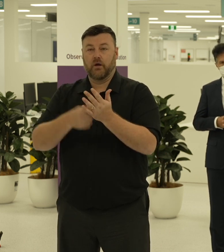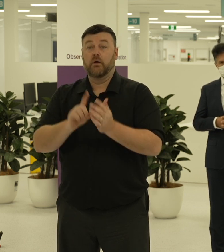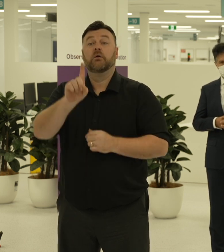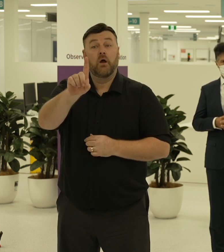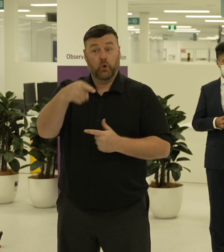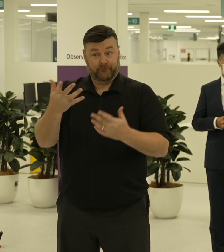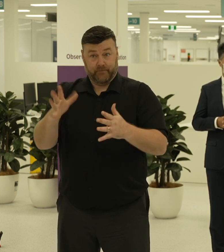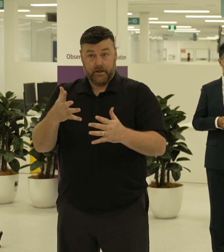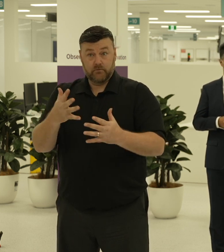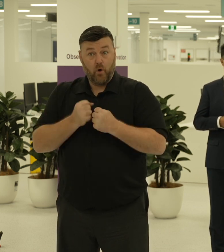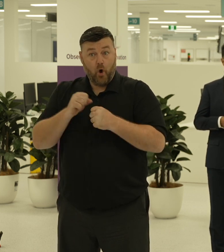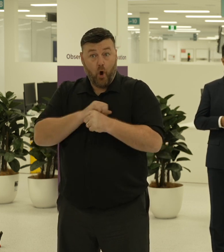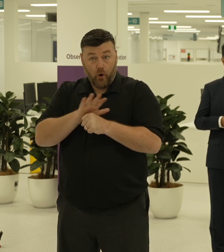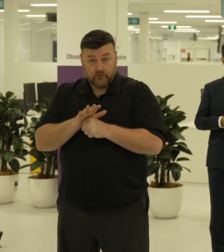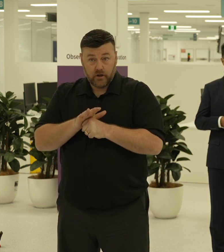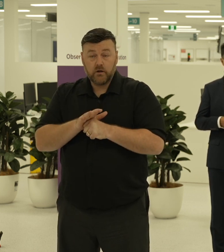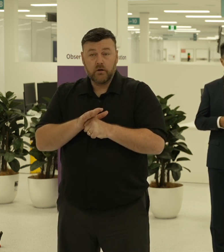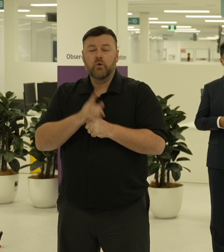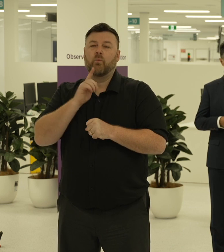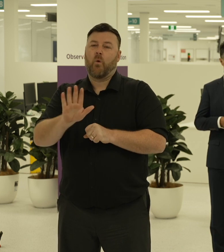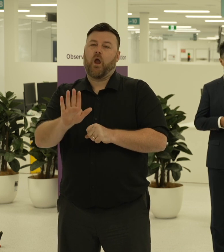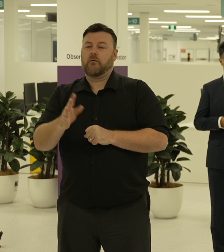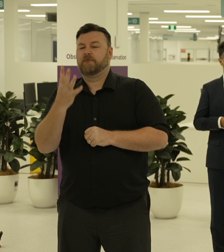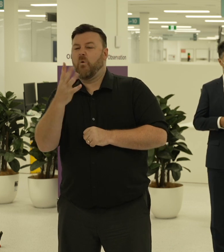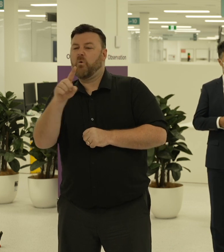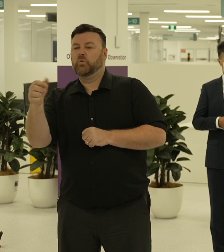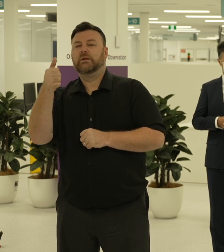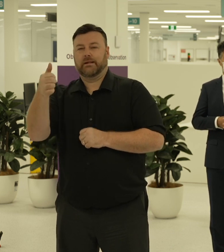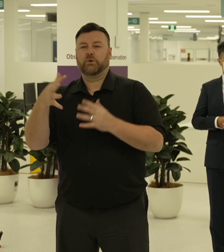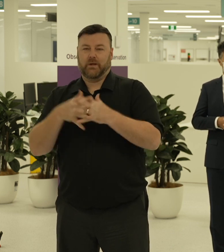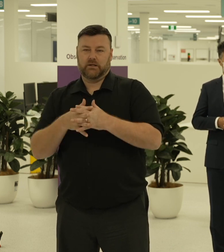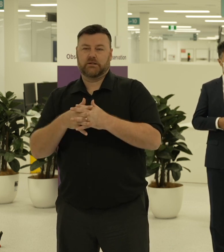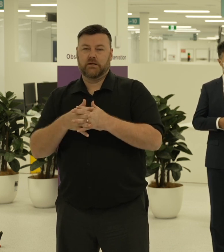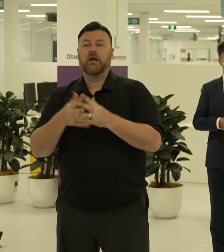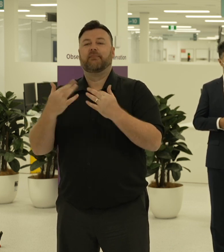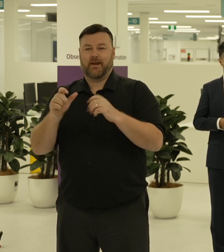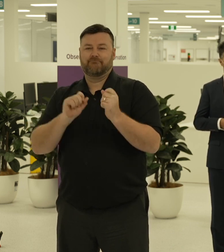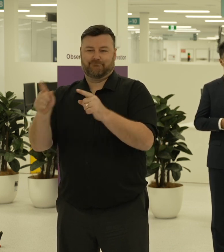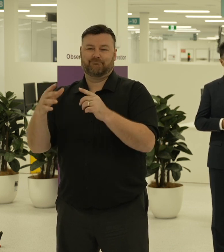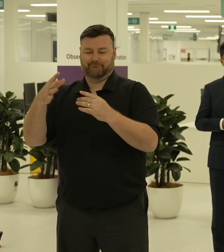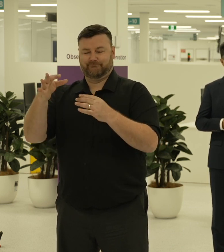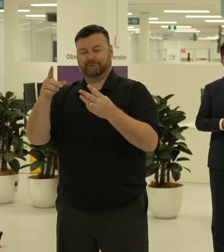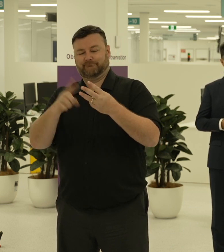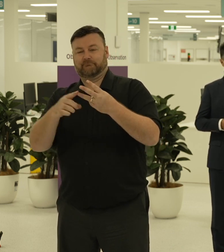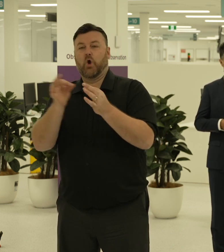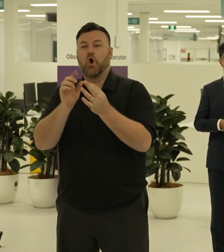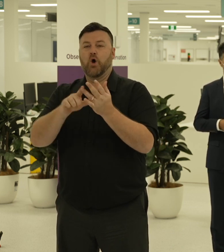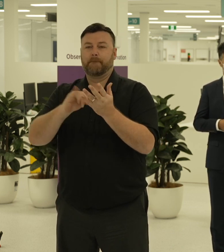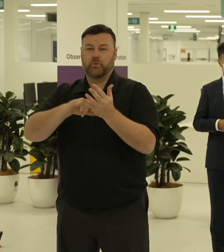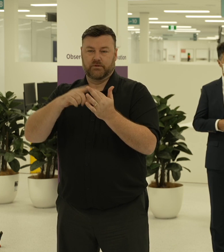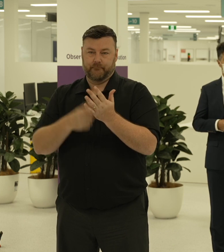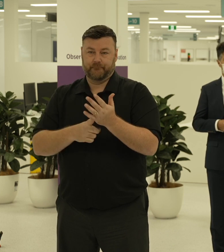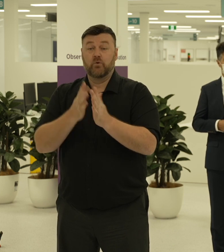have, within 4 to 6 weeks you can receive that booster shot. So 4 to 6 weeks if you've had COVID,